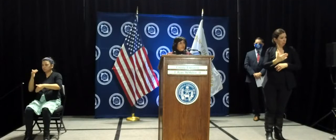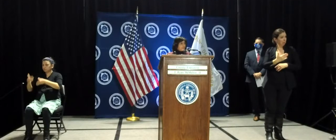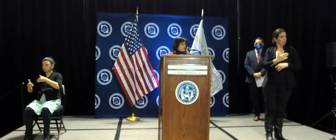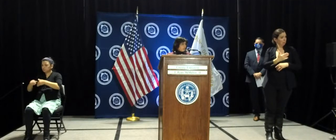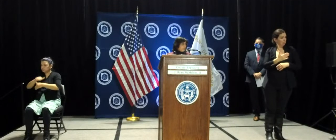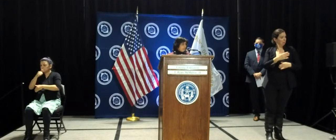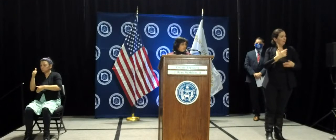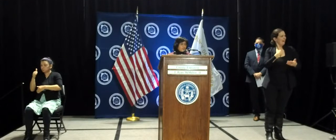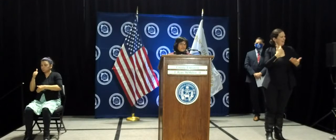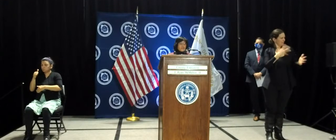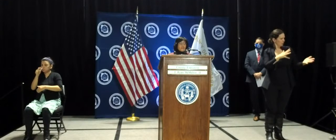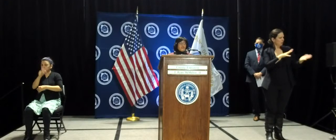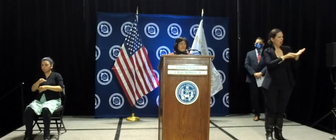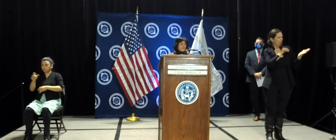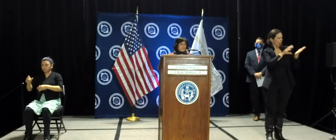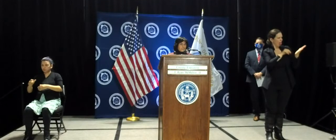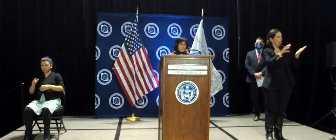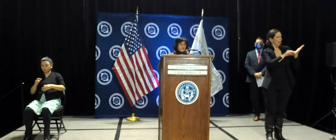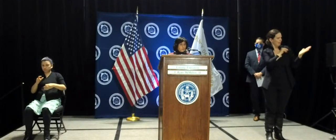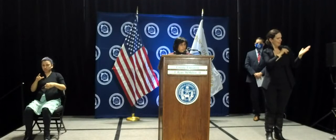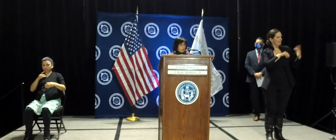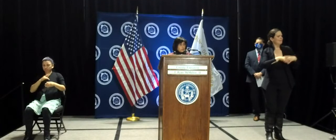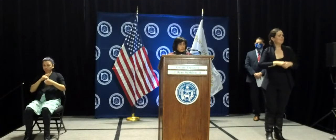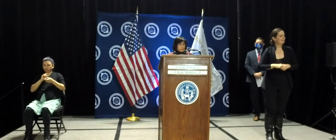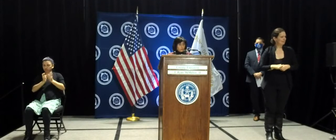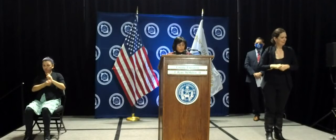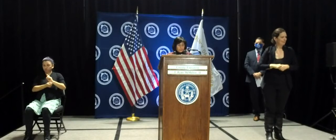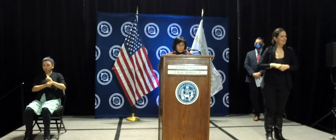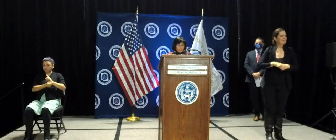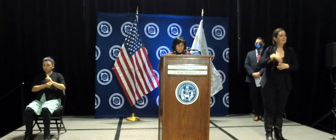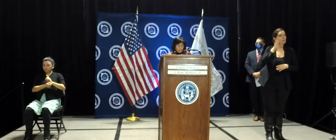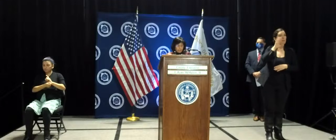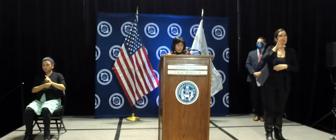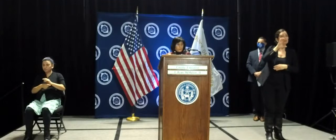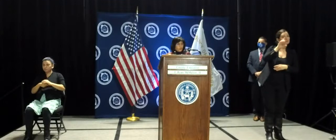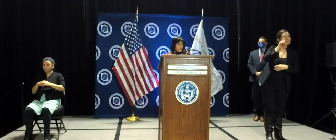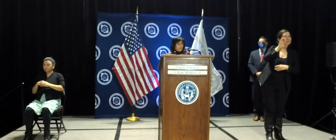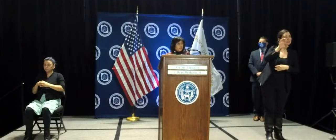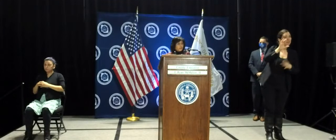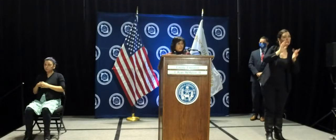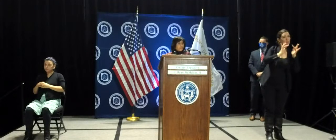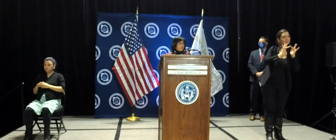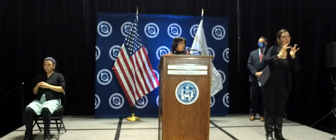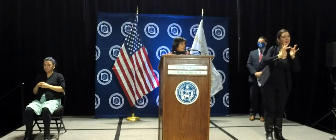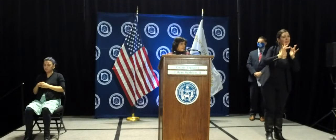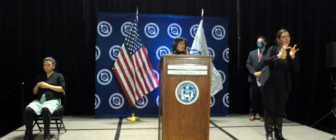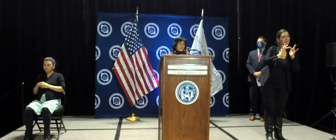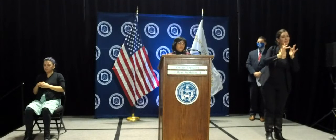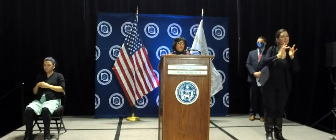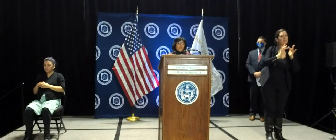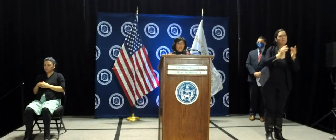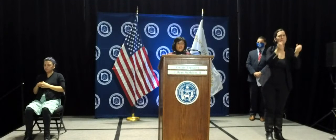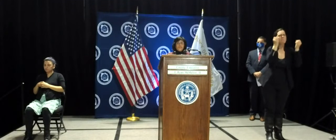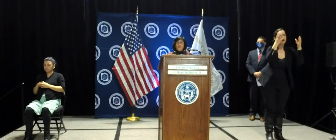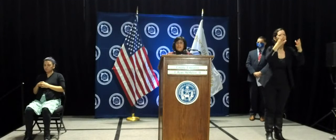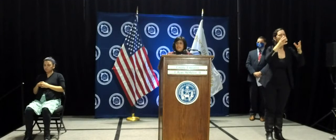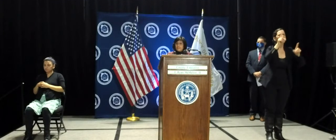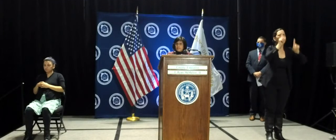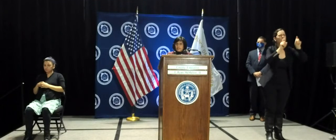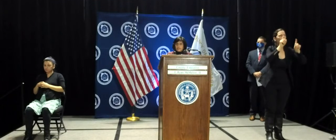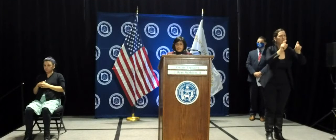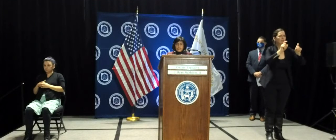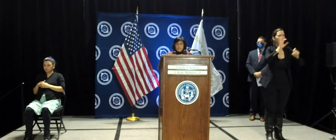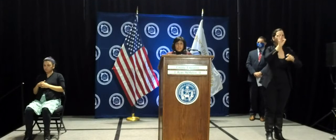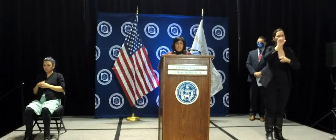They will be a frequently asked question the CDC has put out on their website. One of those things, biggest concern people have is the